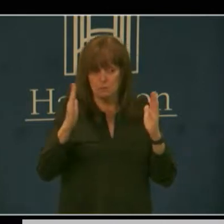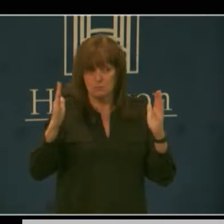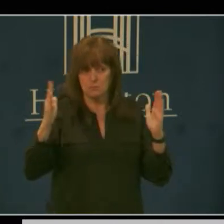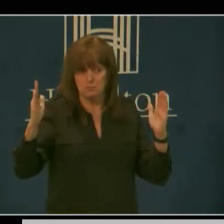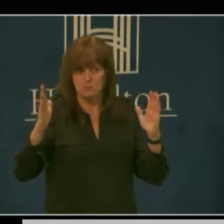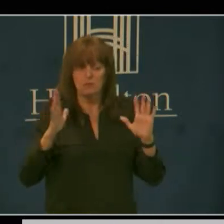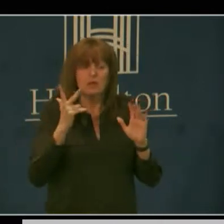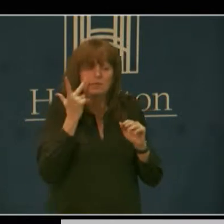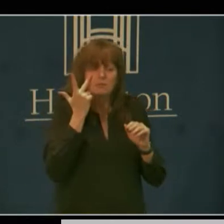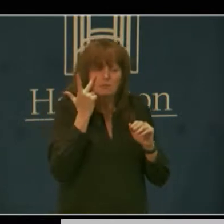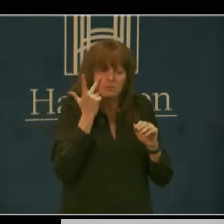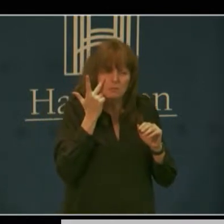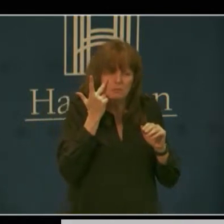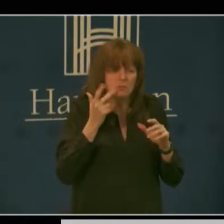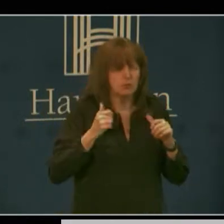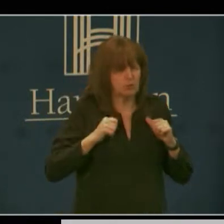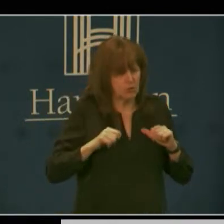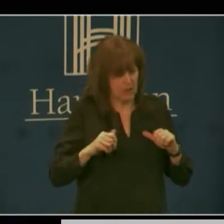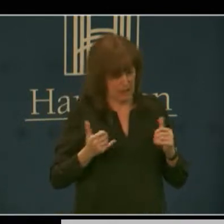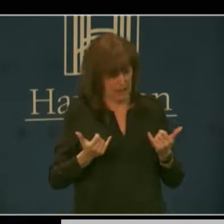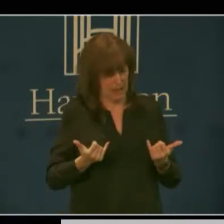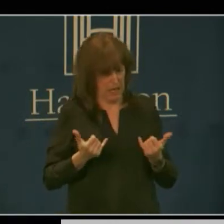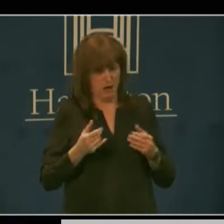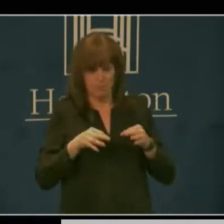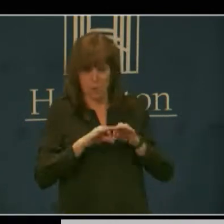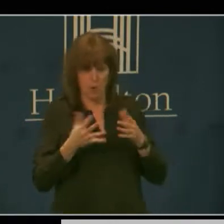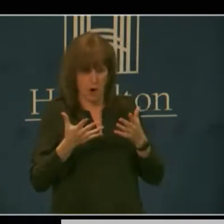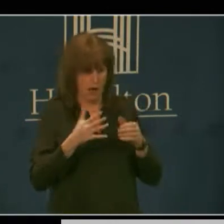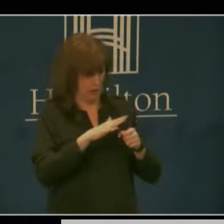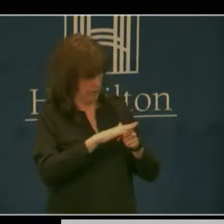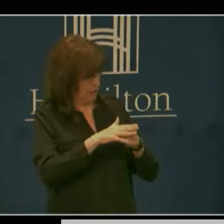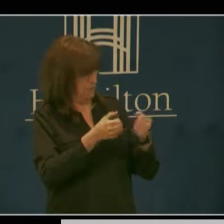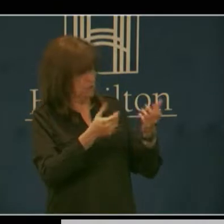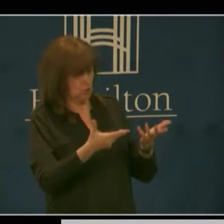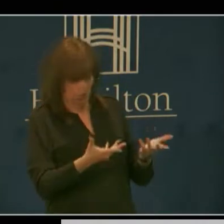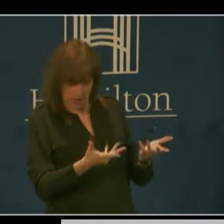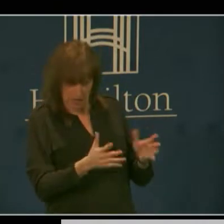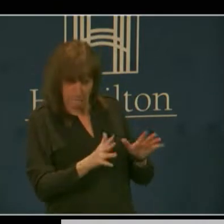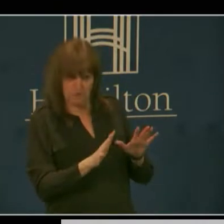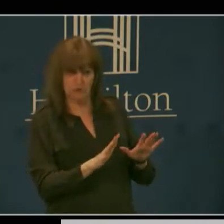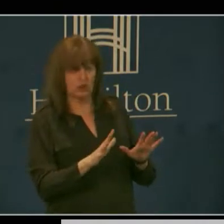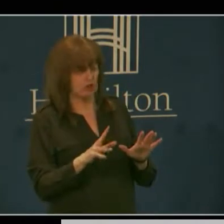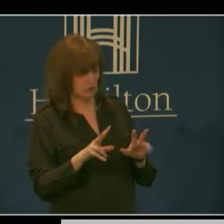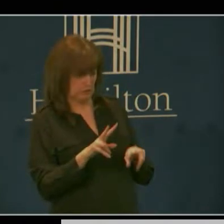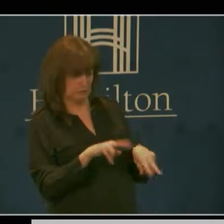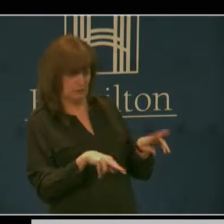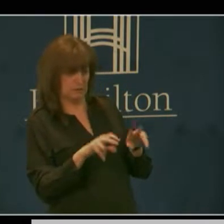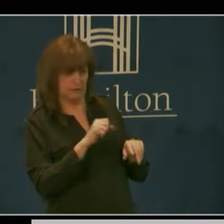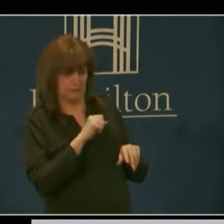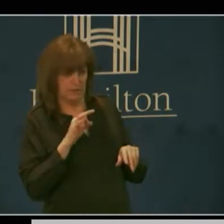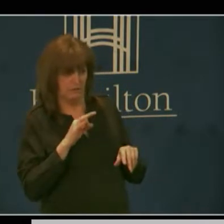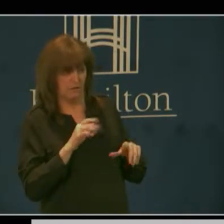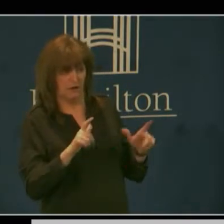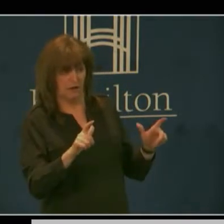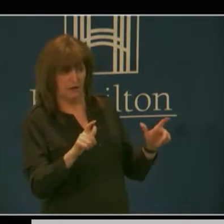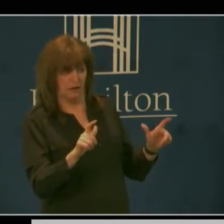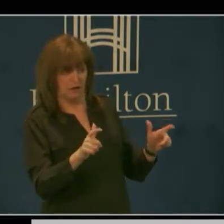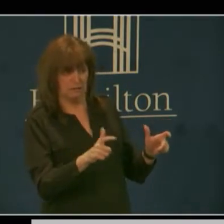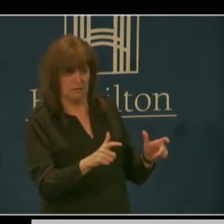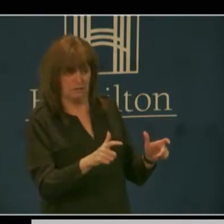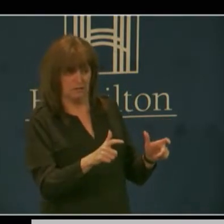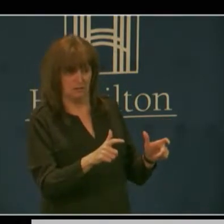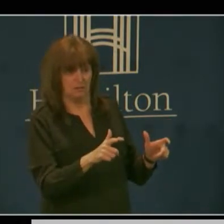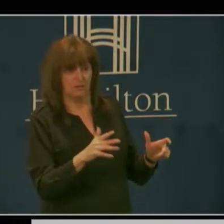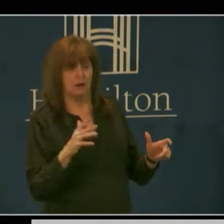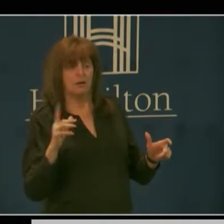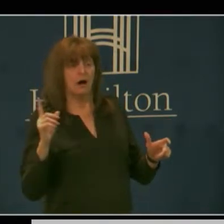And that's why we had to take it down just a little bit. Our hope is that we continue to be able to operate it extremely well. And all of the measures I talked